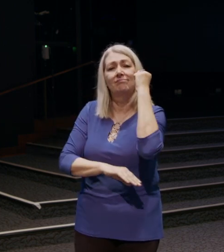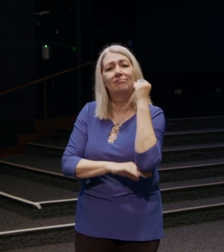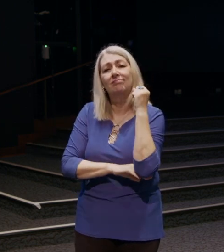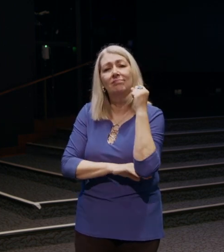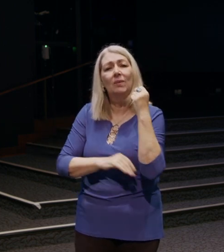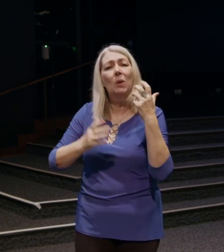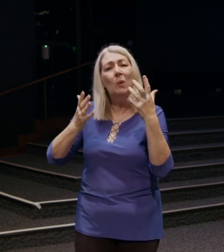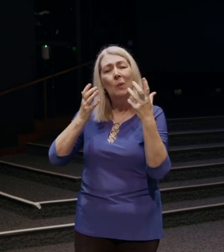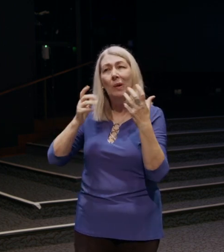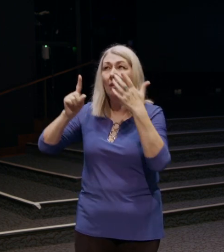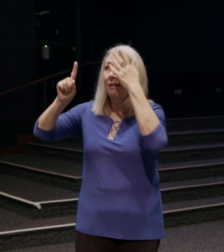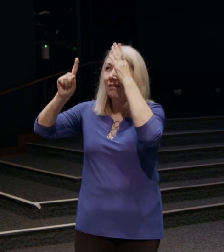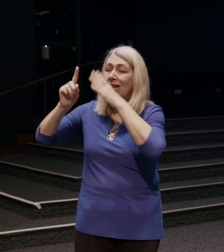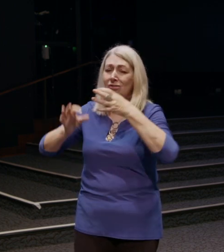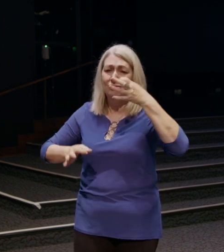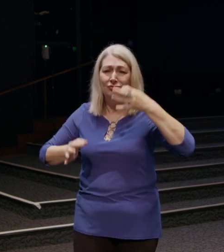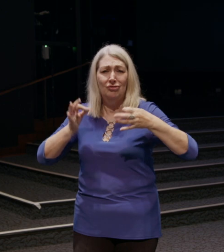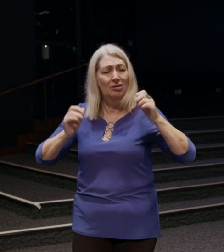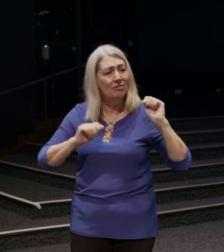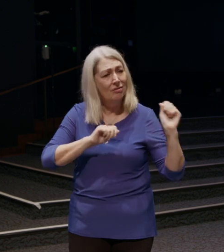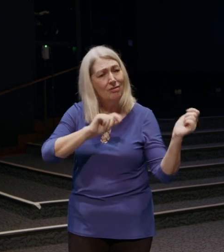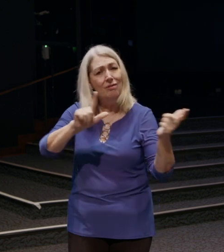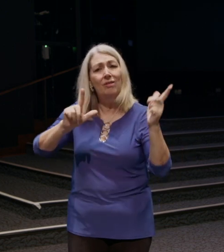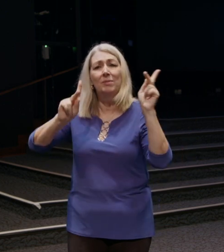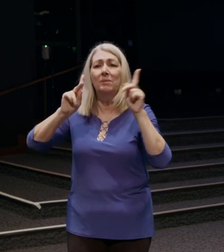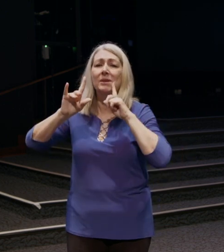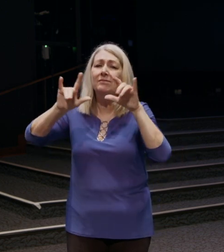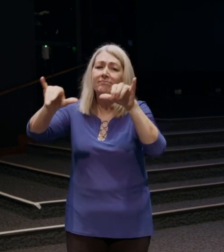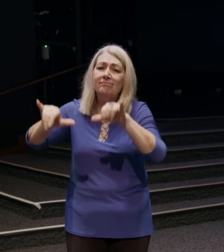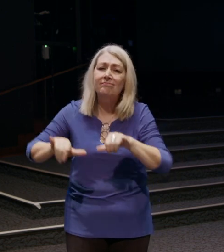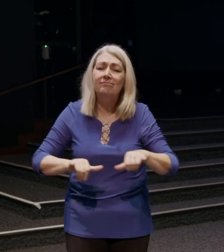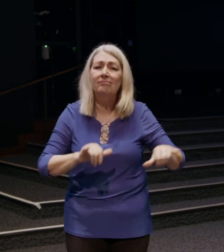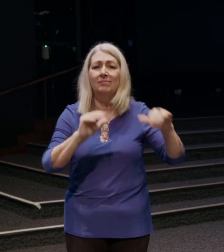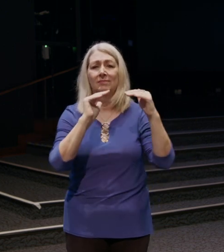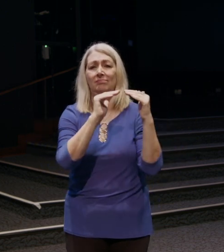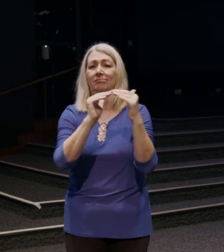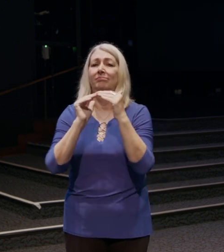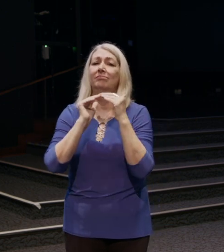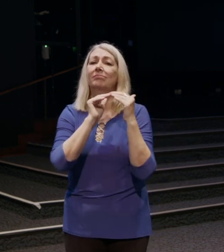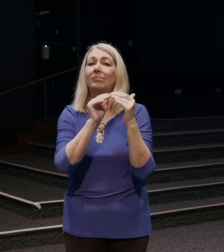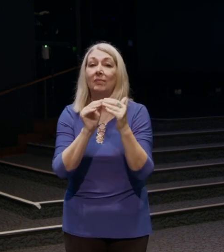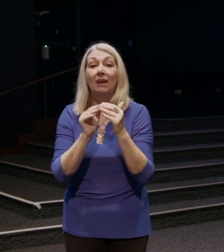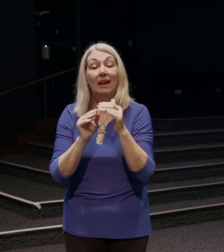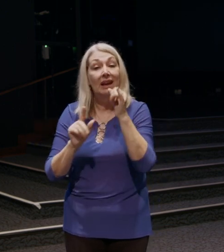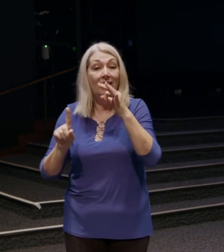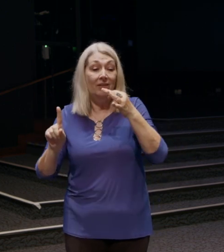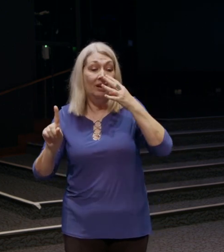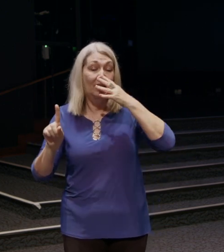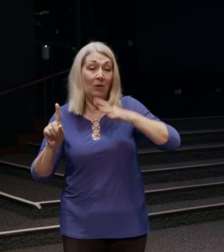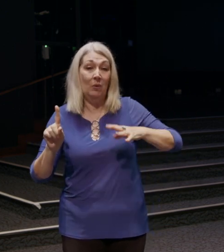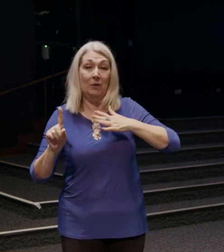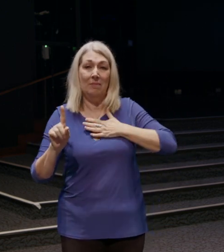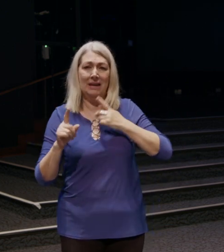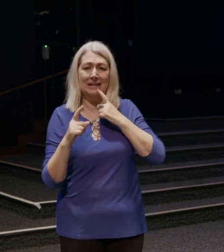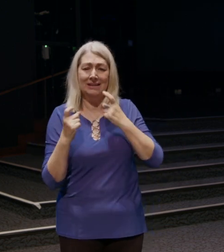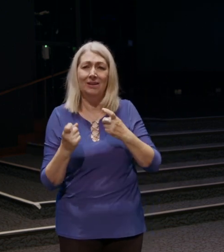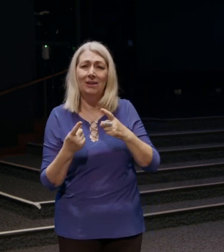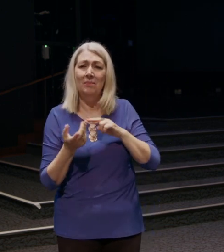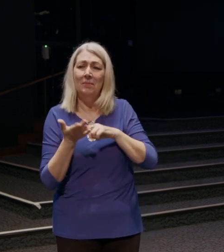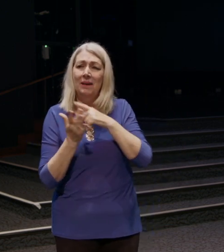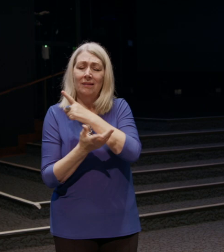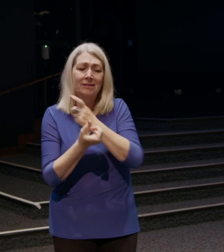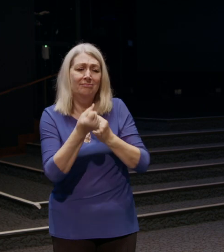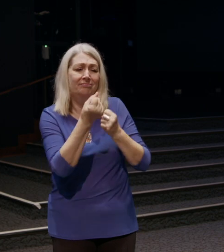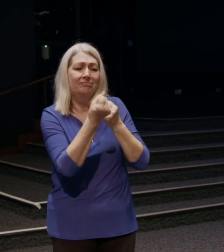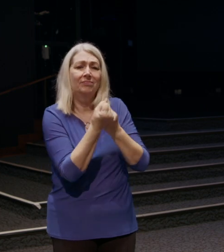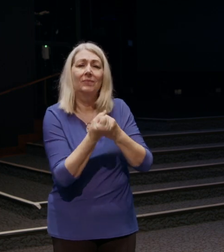all people the same way. Besides, to ignore my sin is to endorse my sin. If sin